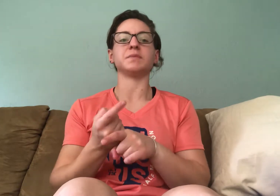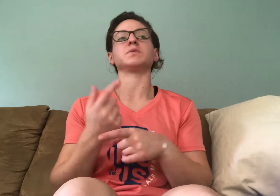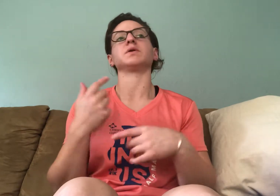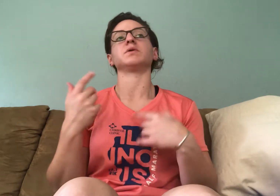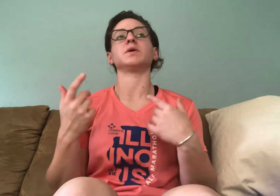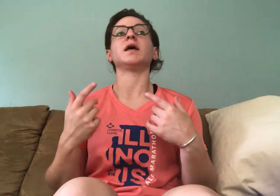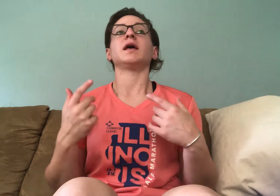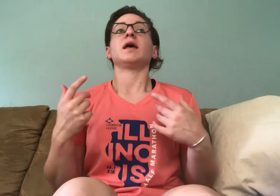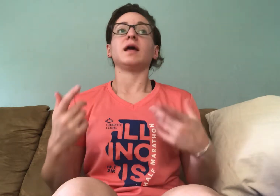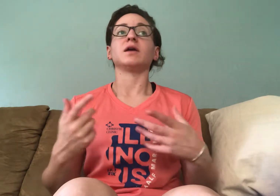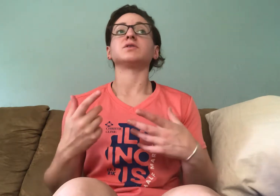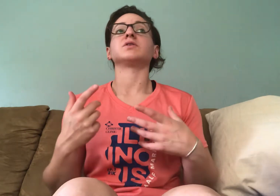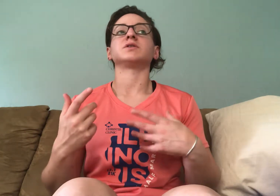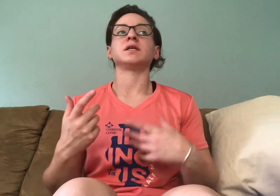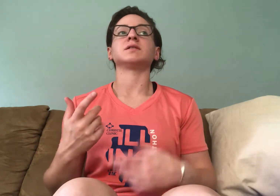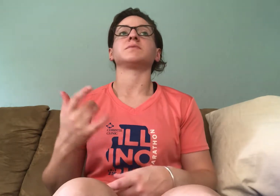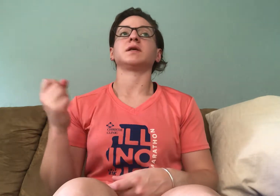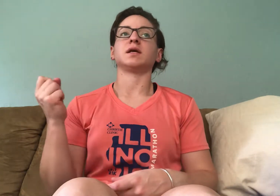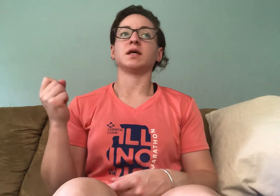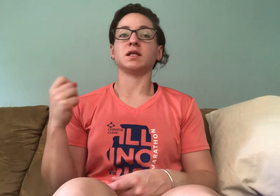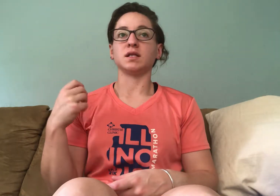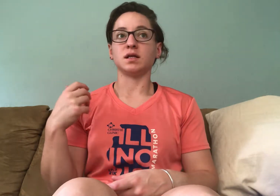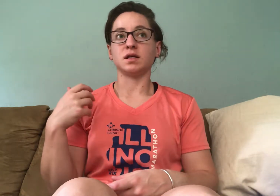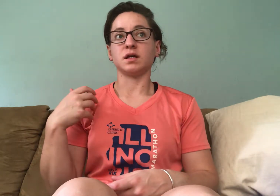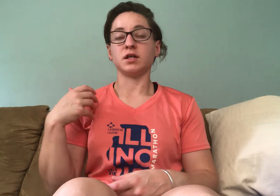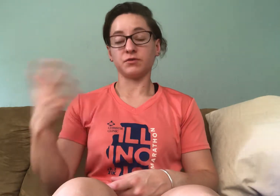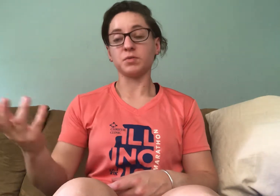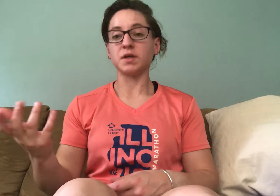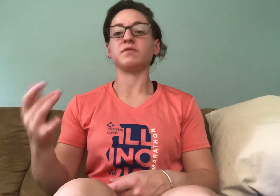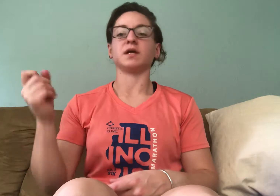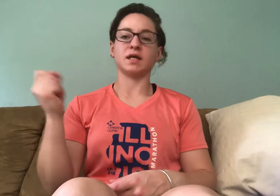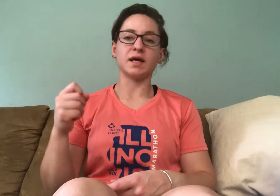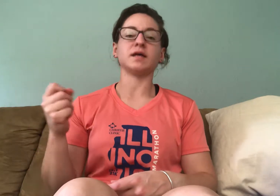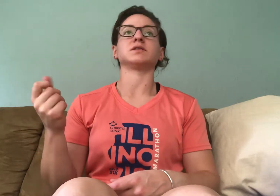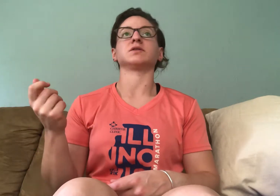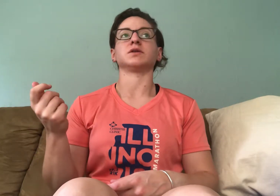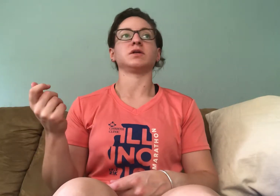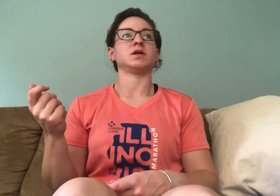when you answer or say something in the affirmative, like yes, or